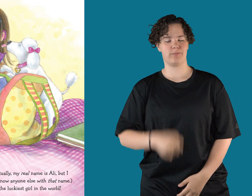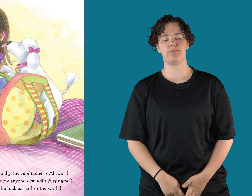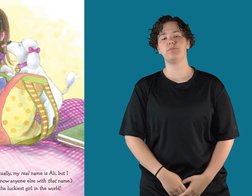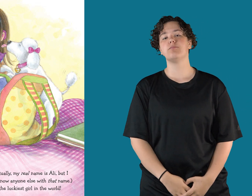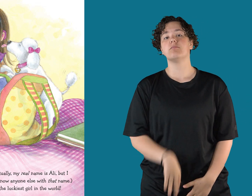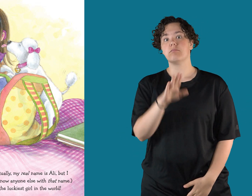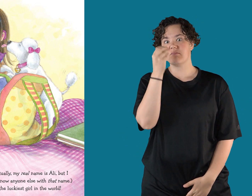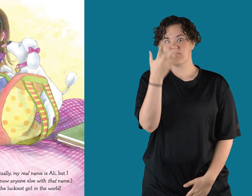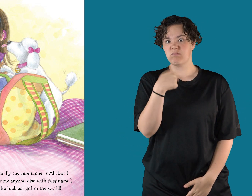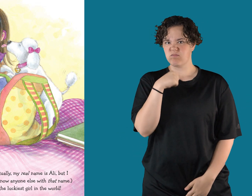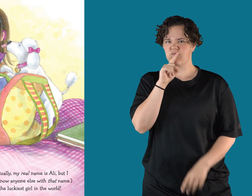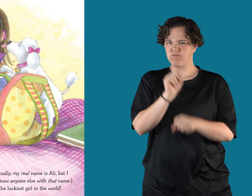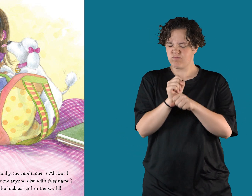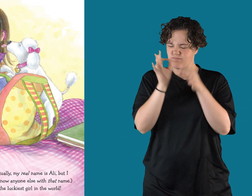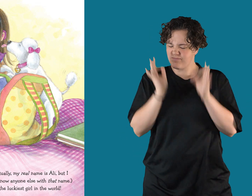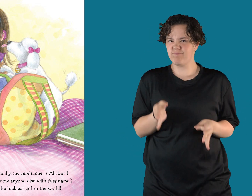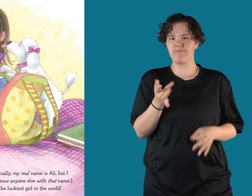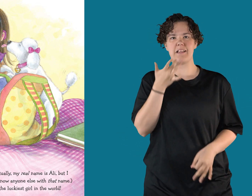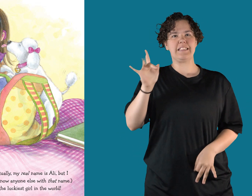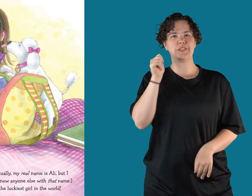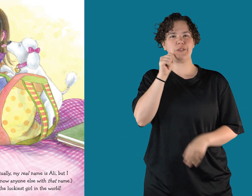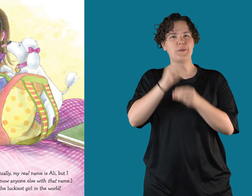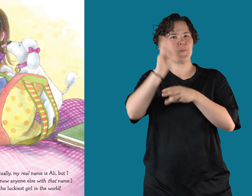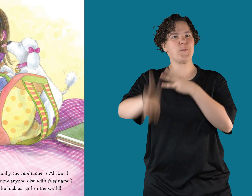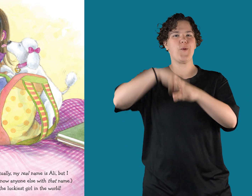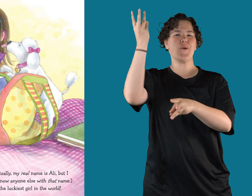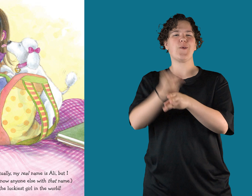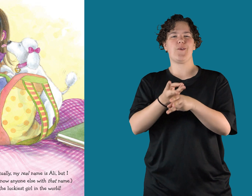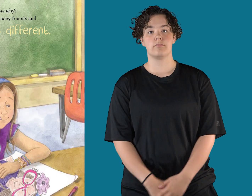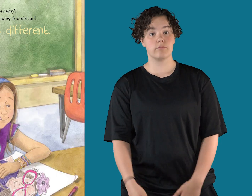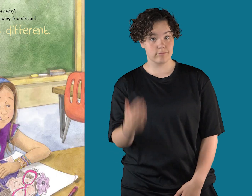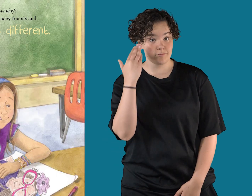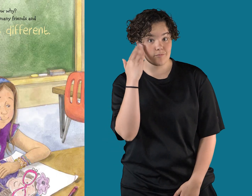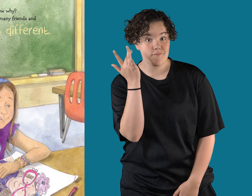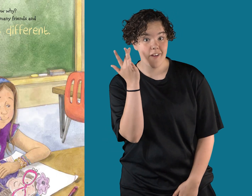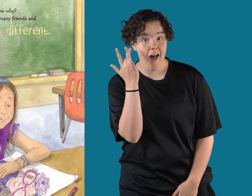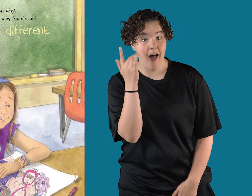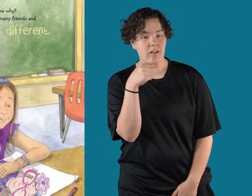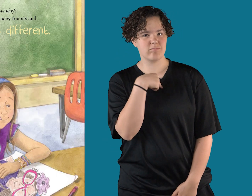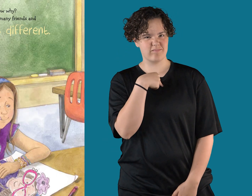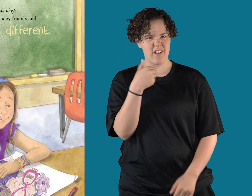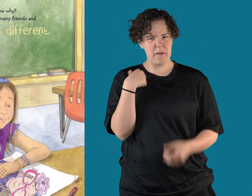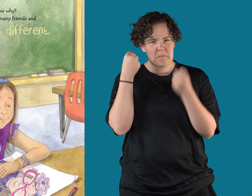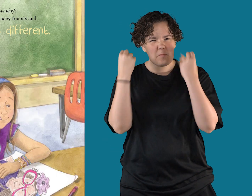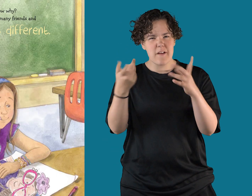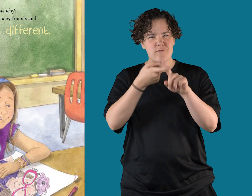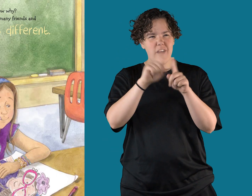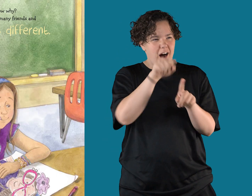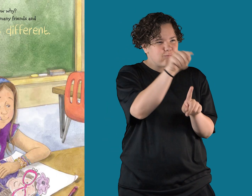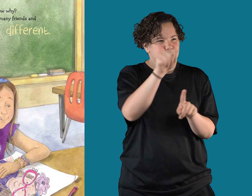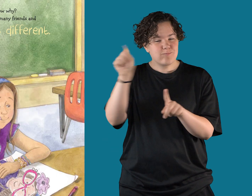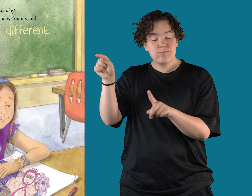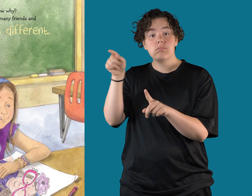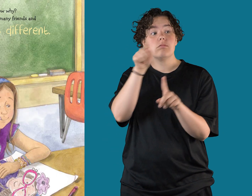absolutely, positively the luckiest girl in the world. Do you want to know why? Because I have